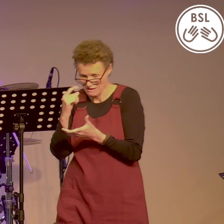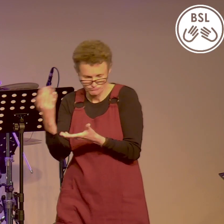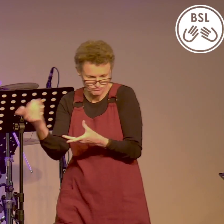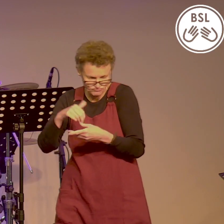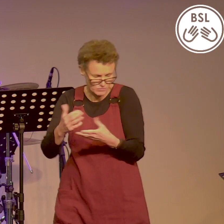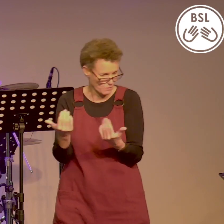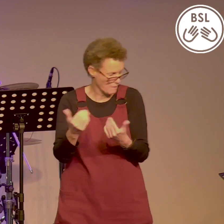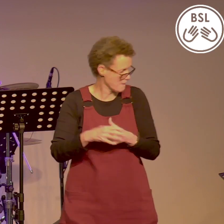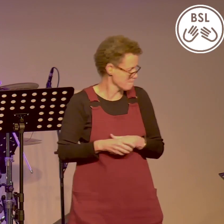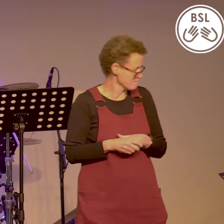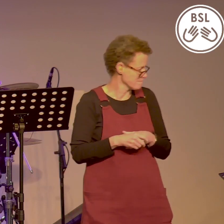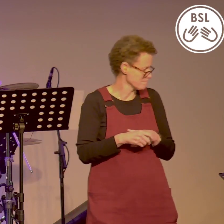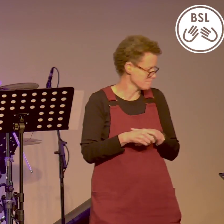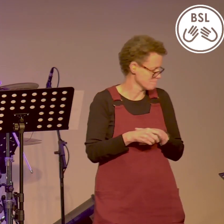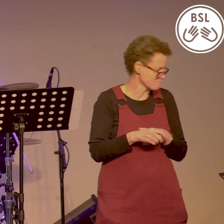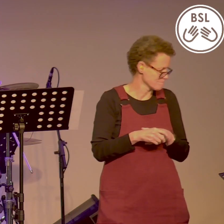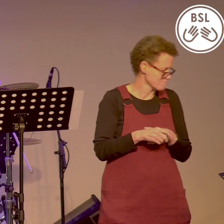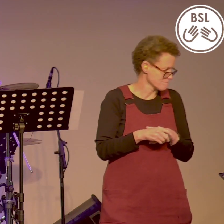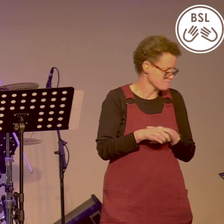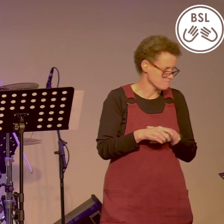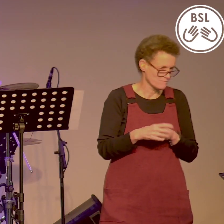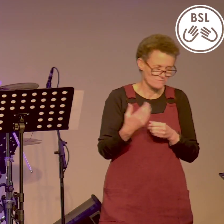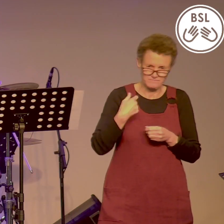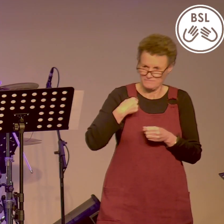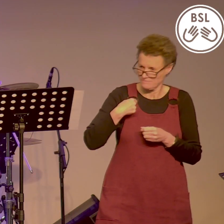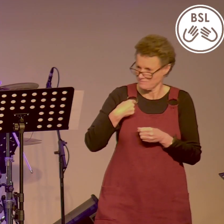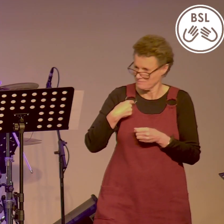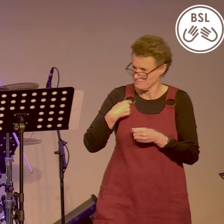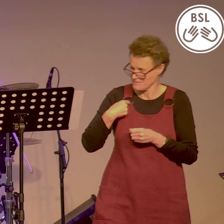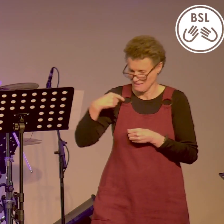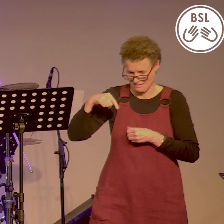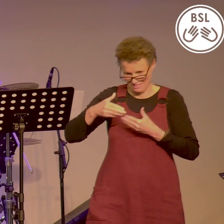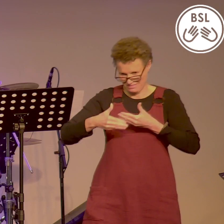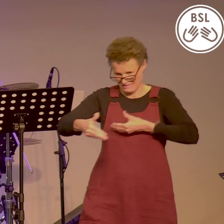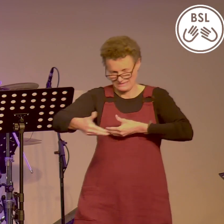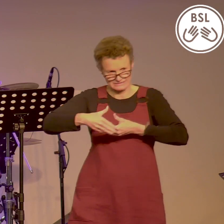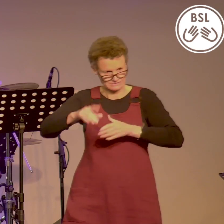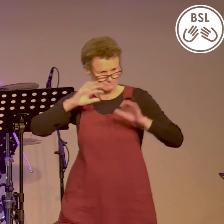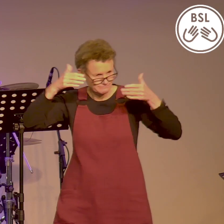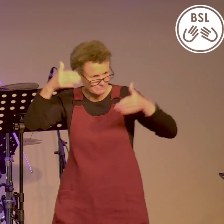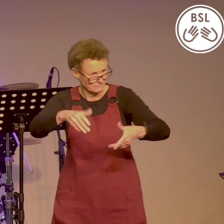And also pray. People come along and spend time in prayer with each other.